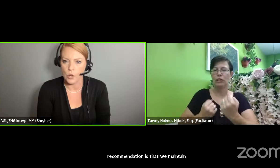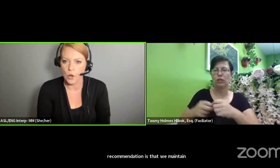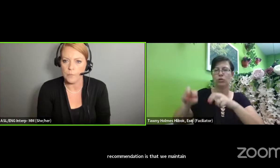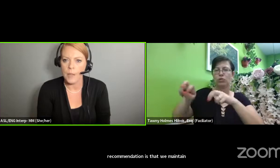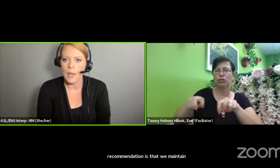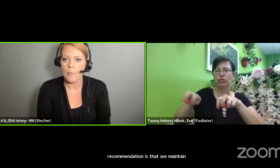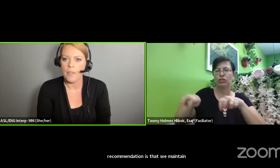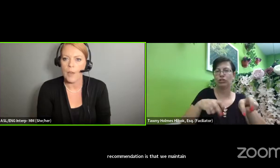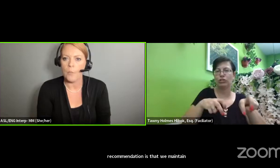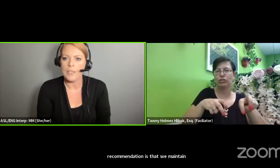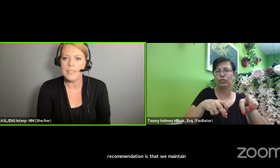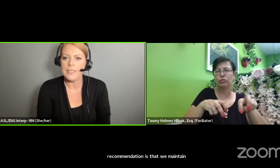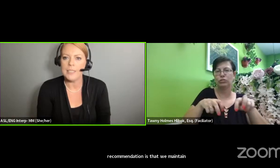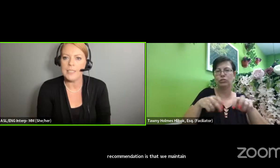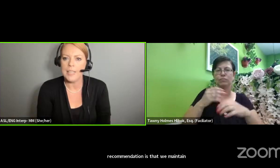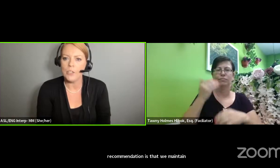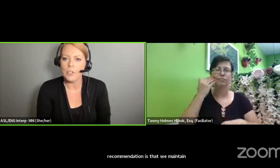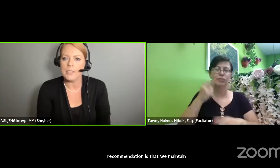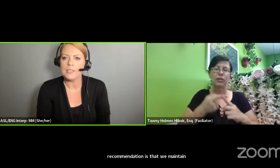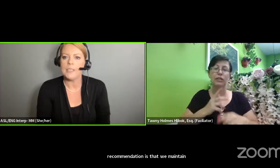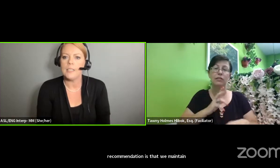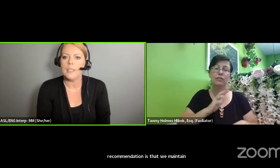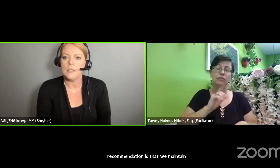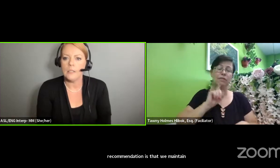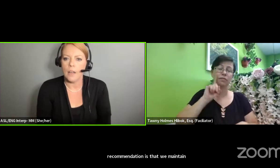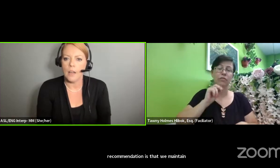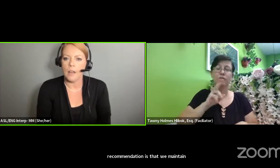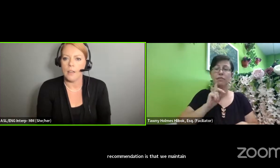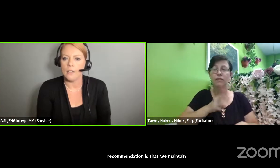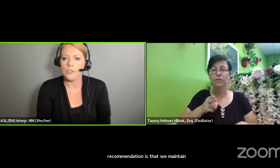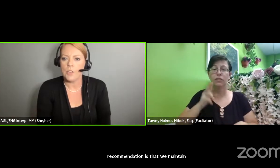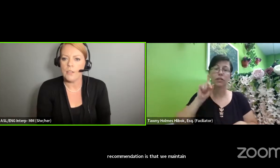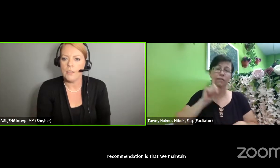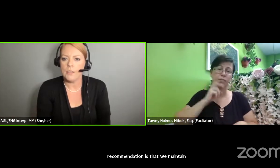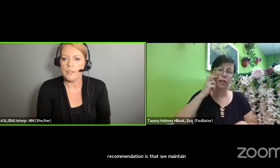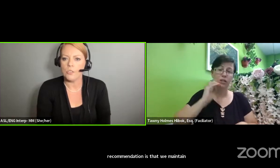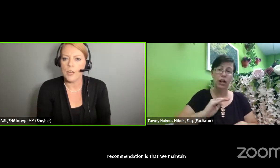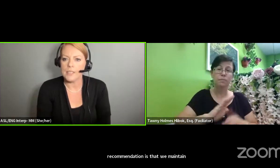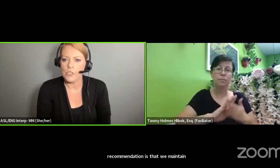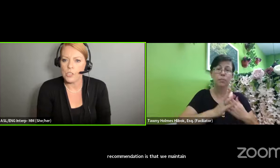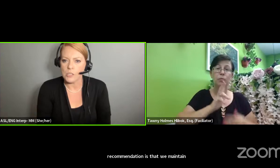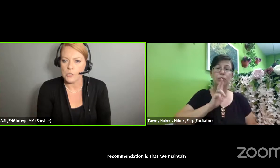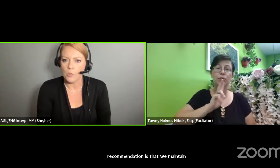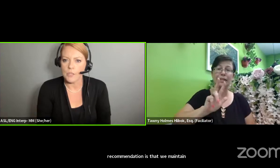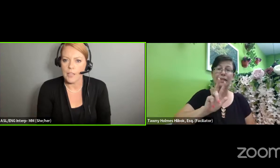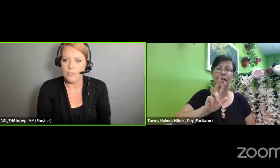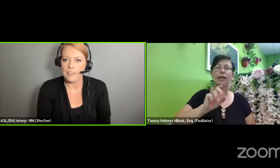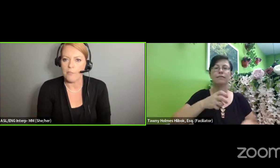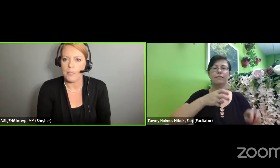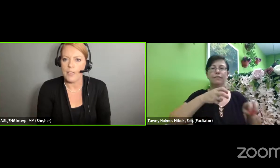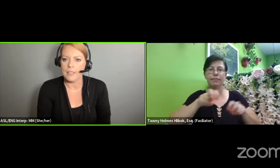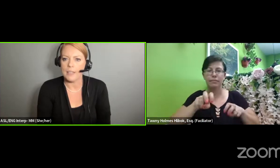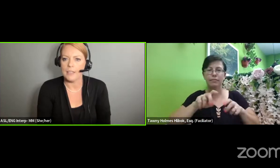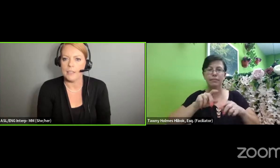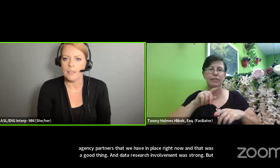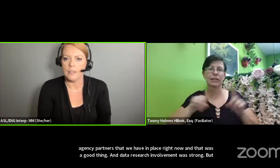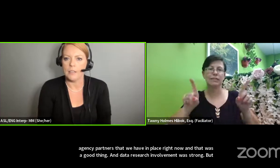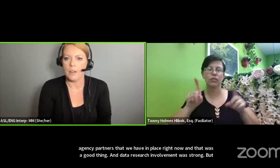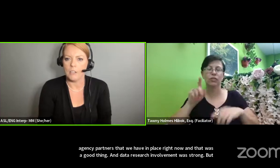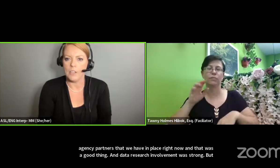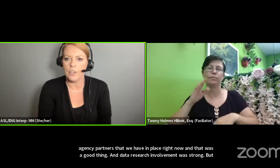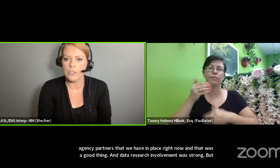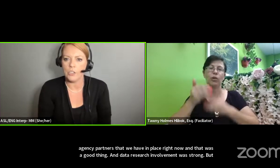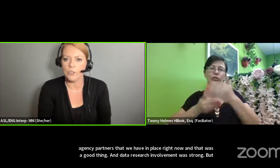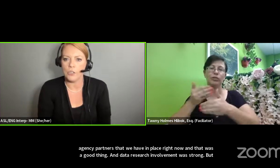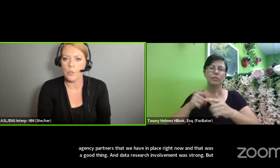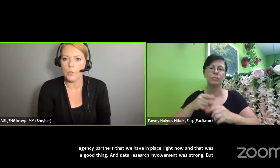was strong, but that we did need an increased strength in transitions for deaf, deafblind, and